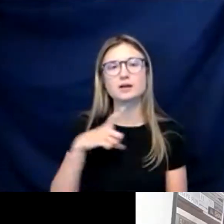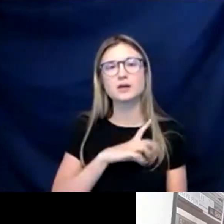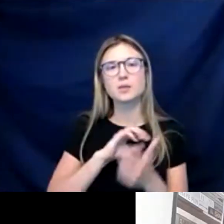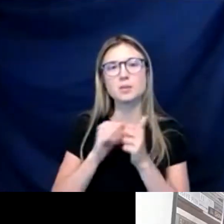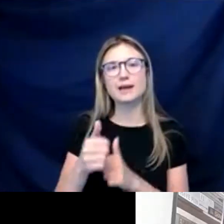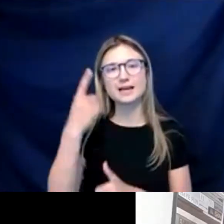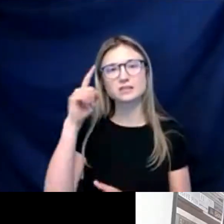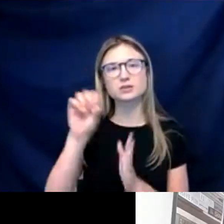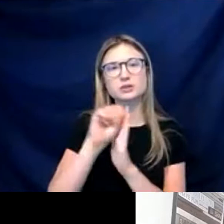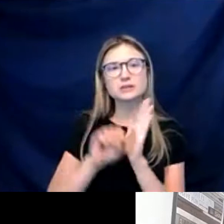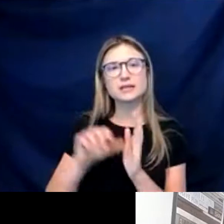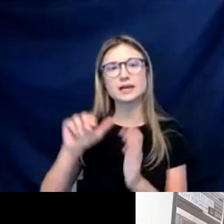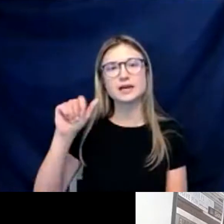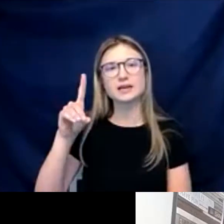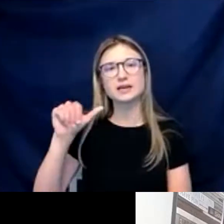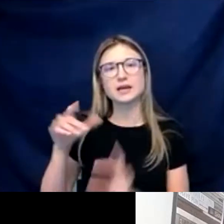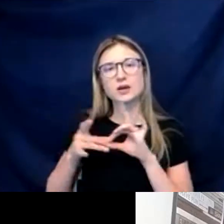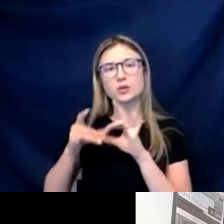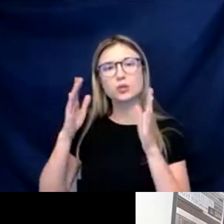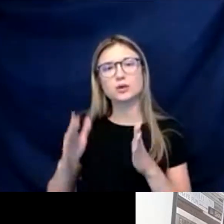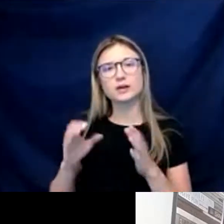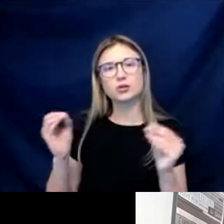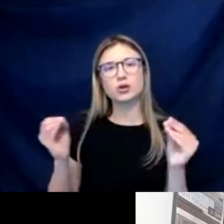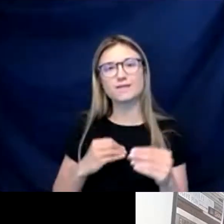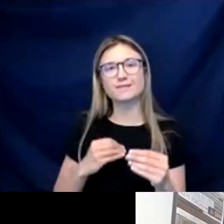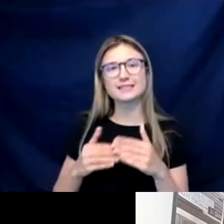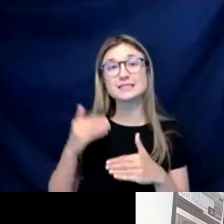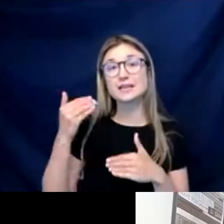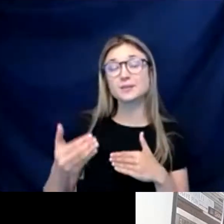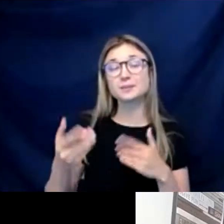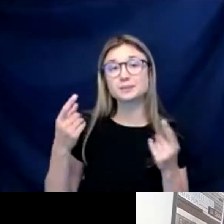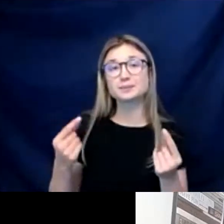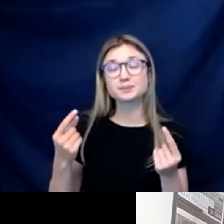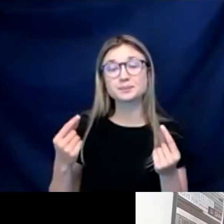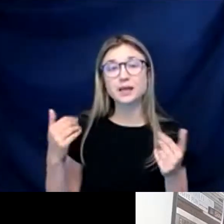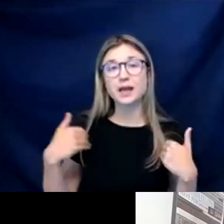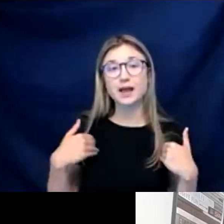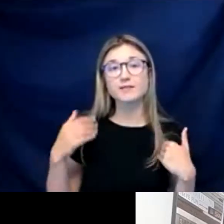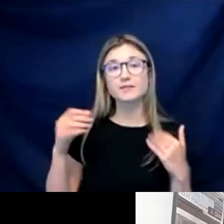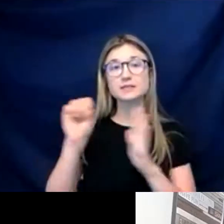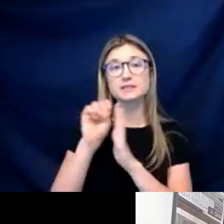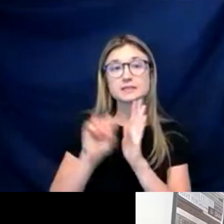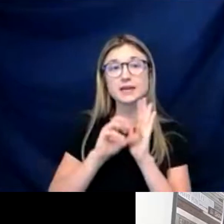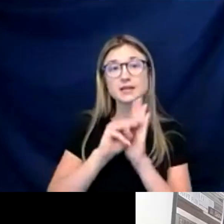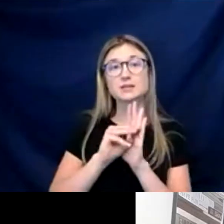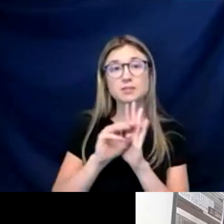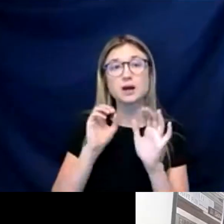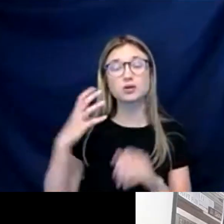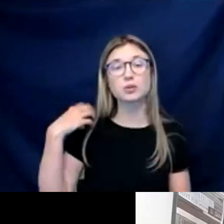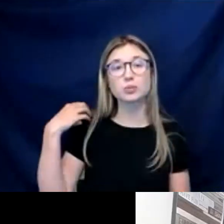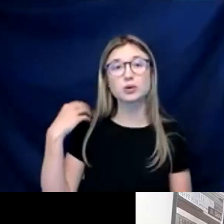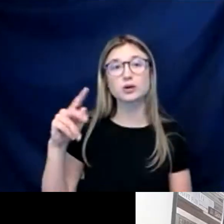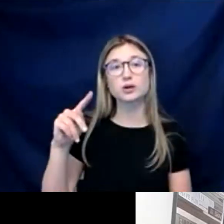ADA coordinator's office. And the next step would be to have the state as a model employer task force